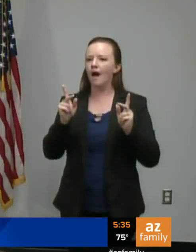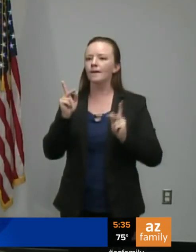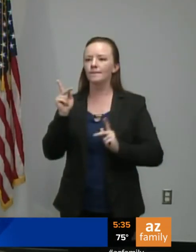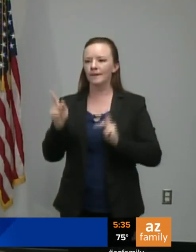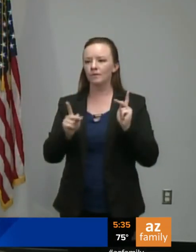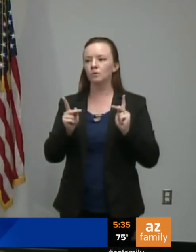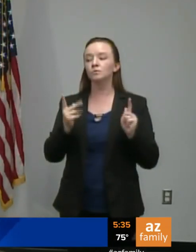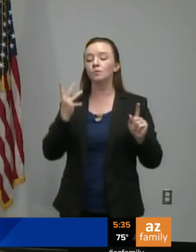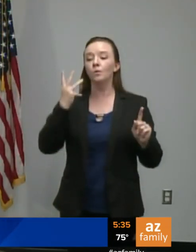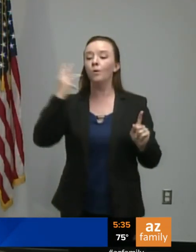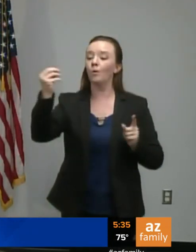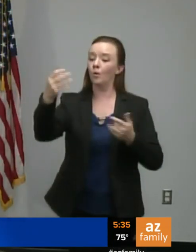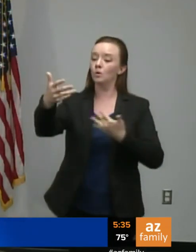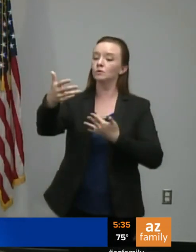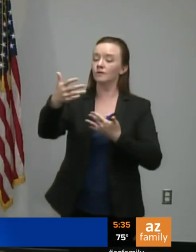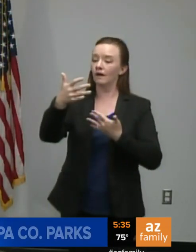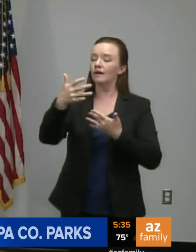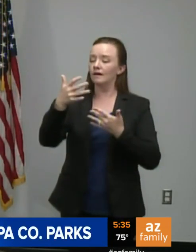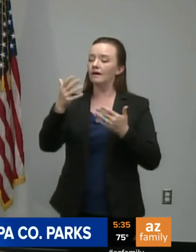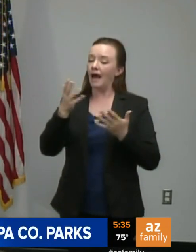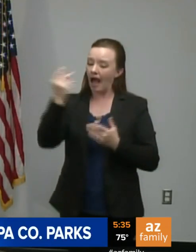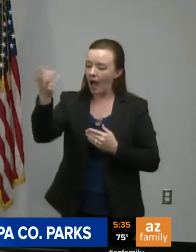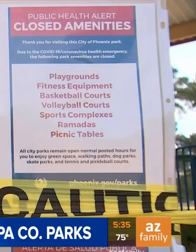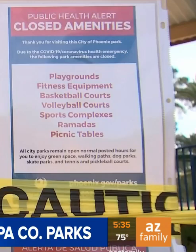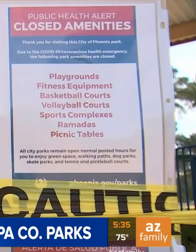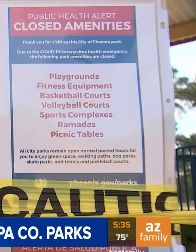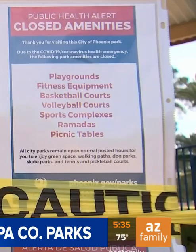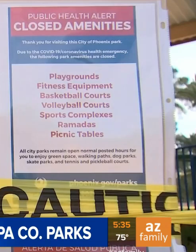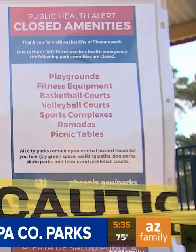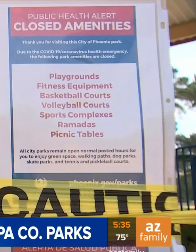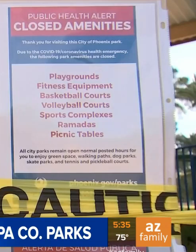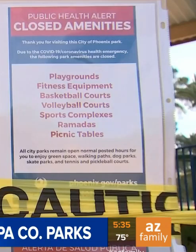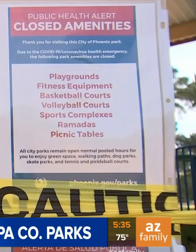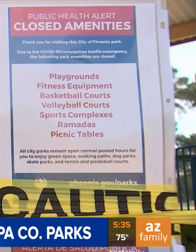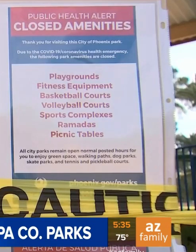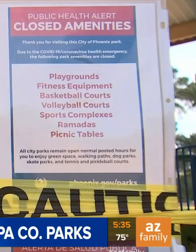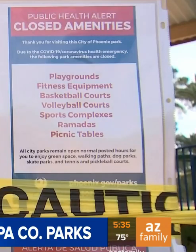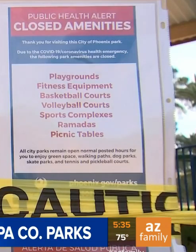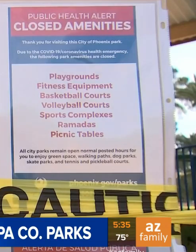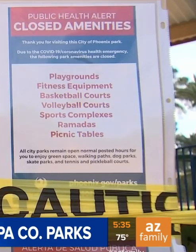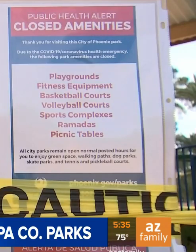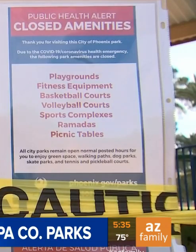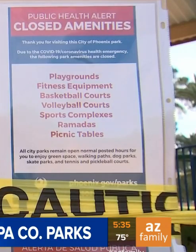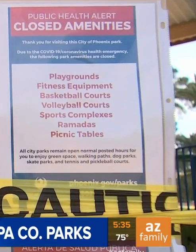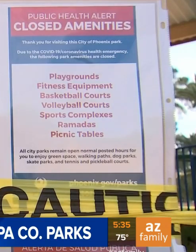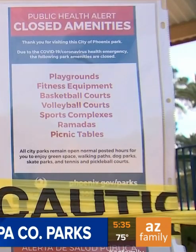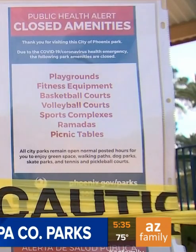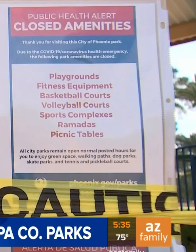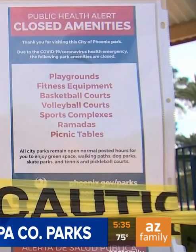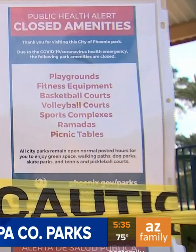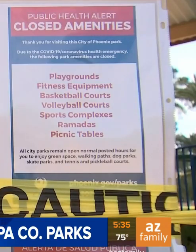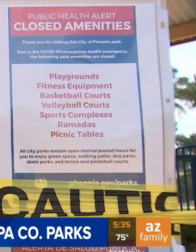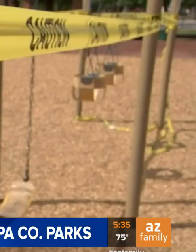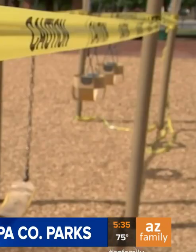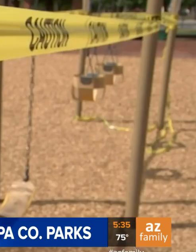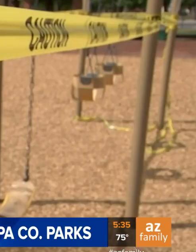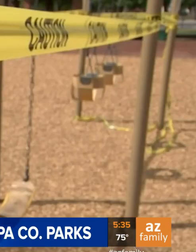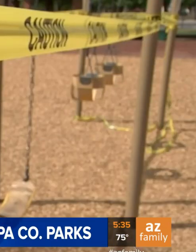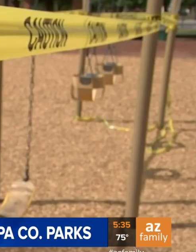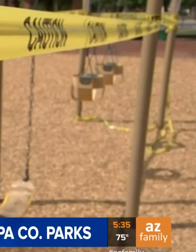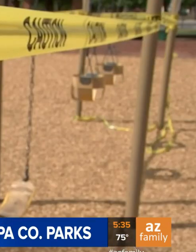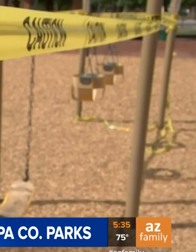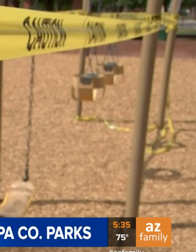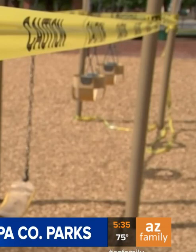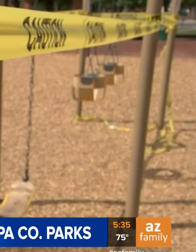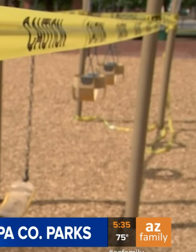practice good social or physical distancing. As a result, we have closed down all the major picnic areas. We